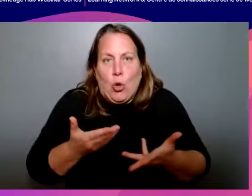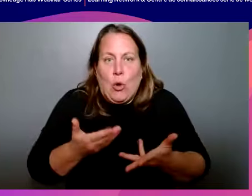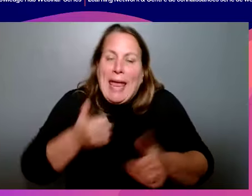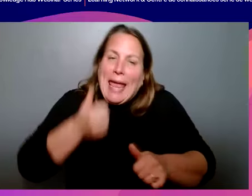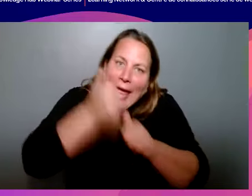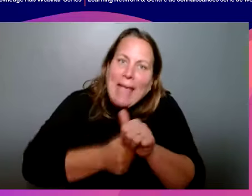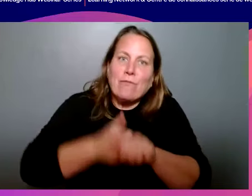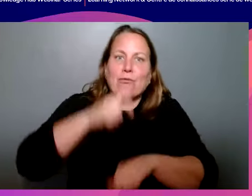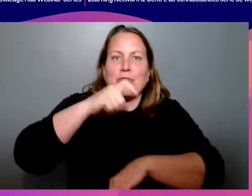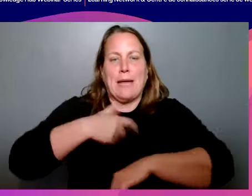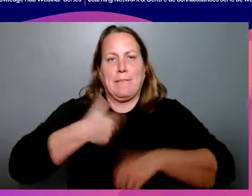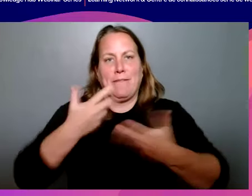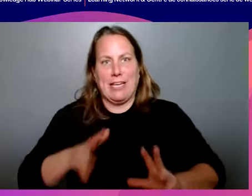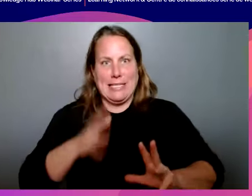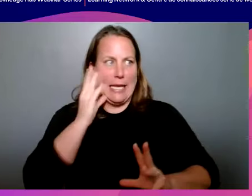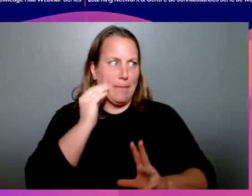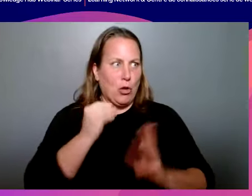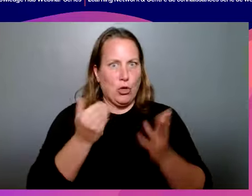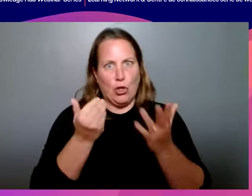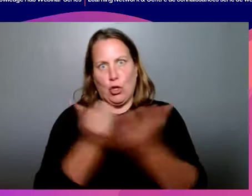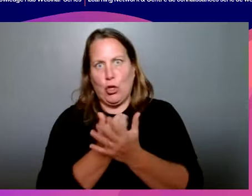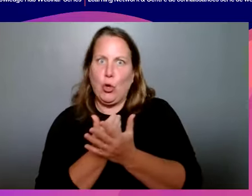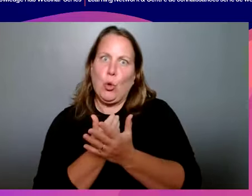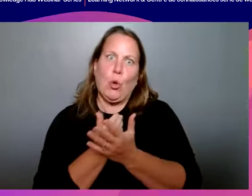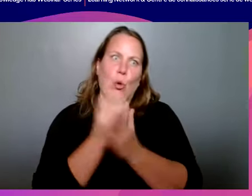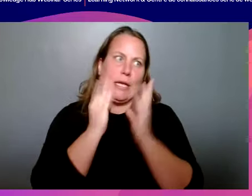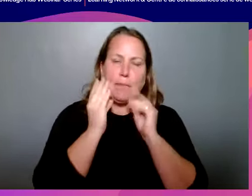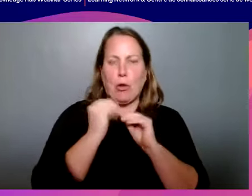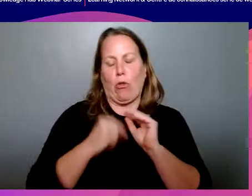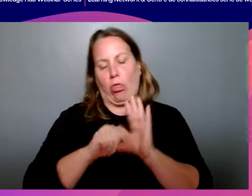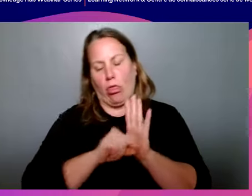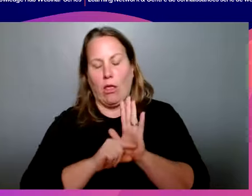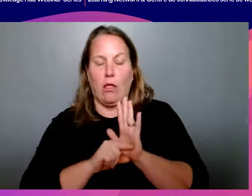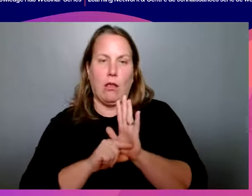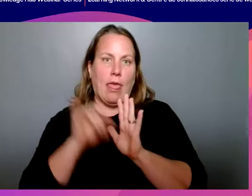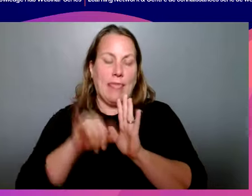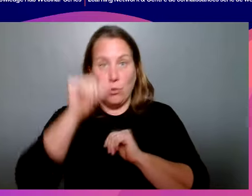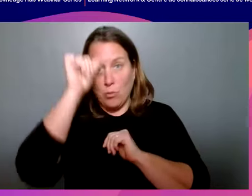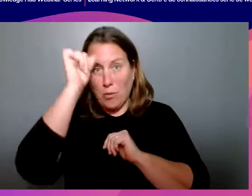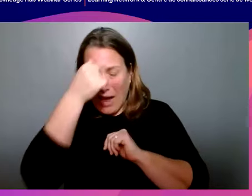isn't just an isolated incident, it's a reminder of the constant hostility we face,